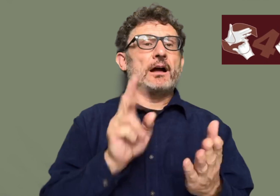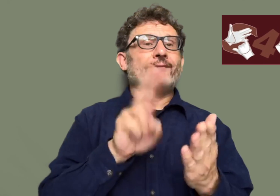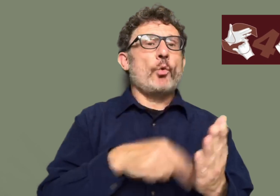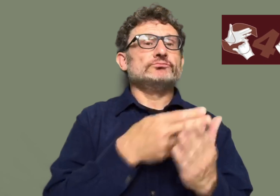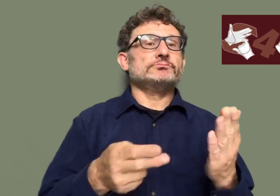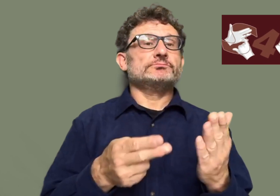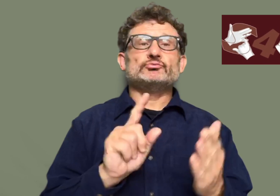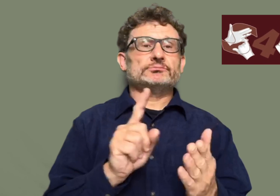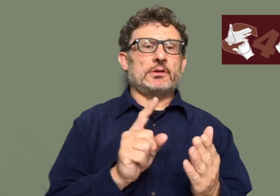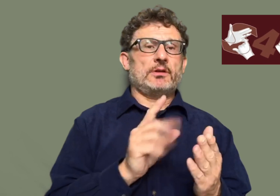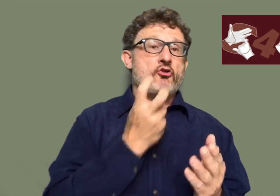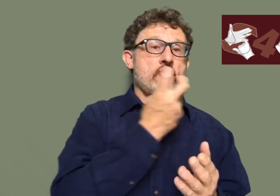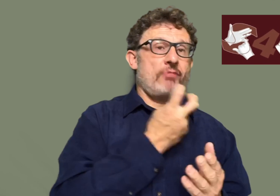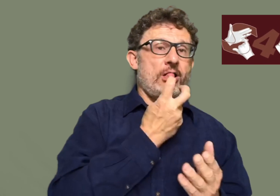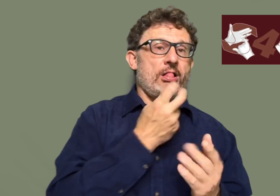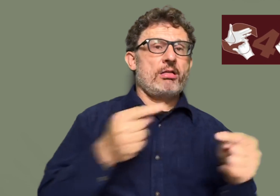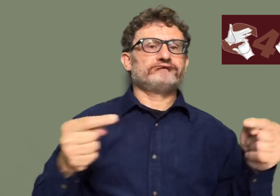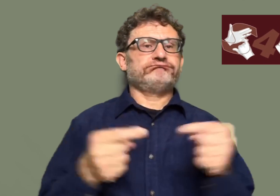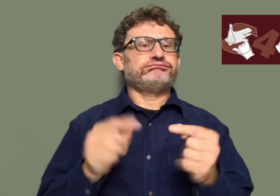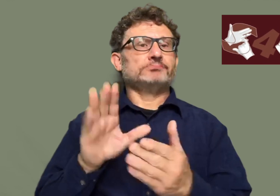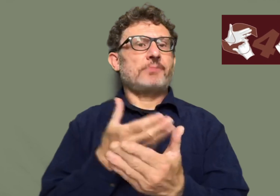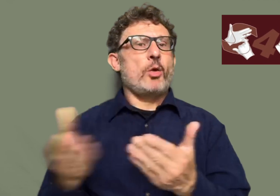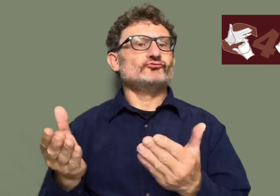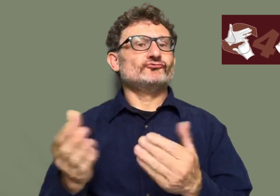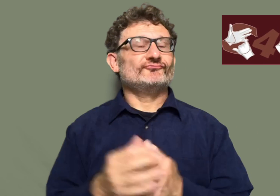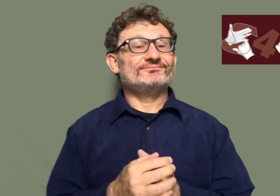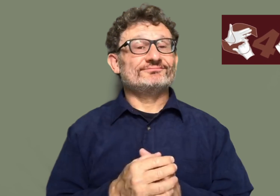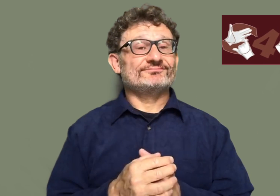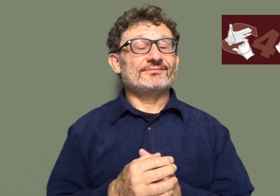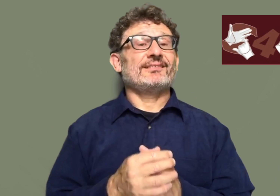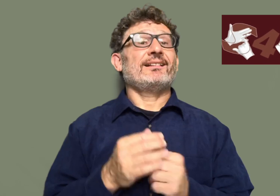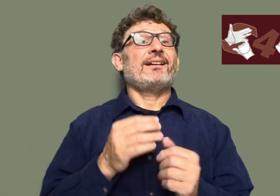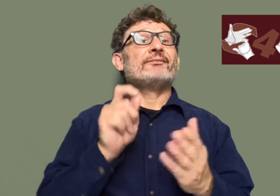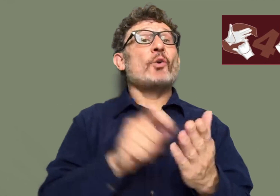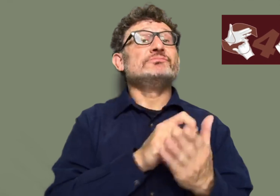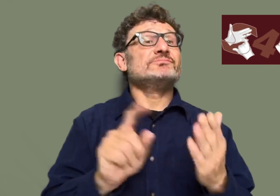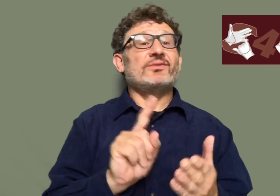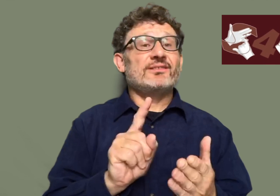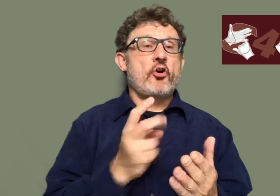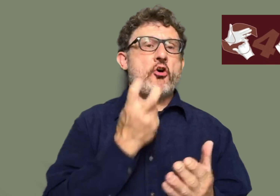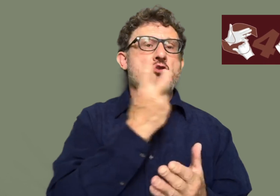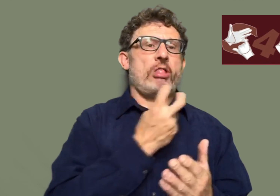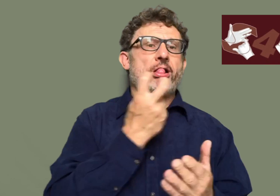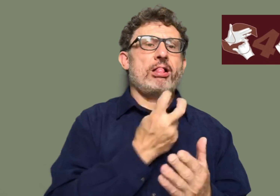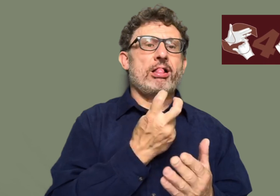this conference, there was a vote, oralism versus the use of sign. And the vote favoured